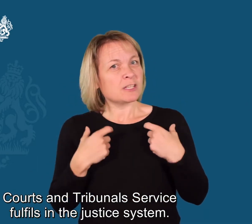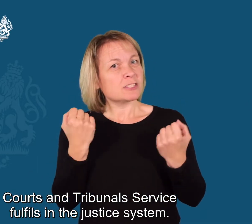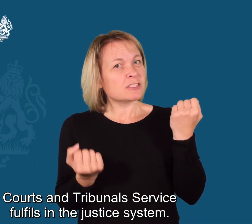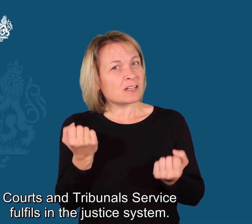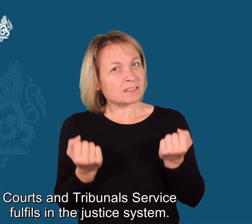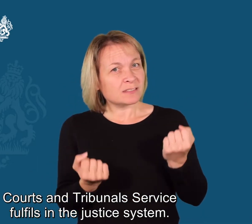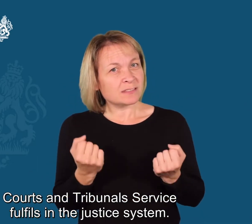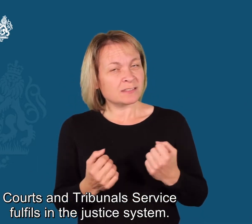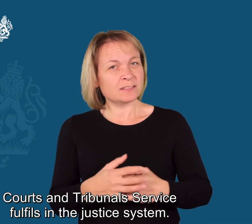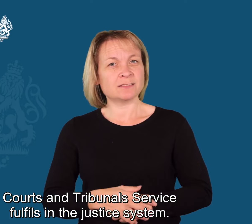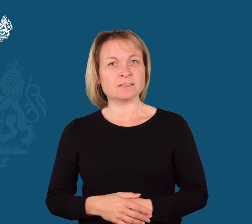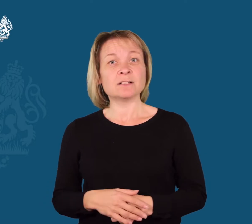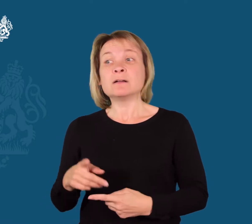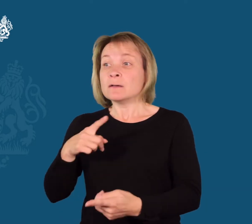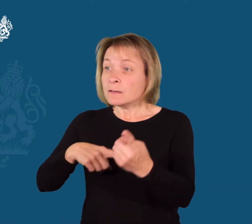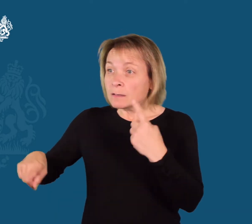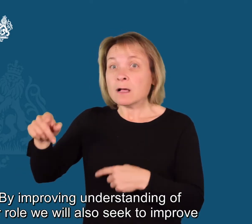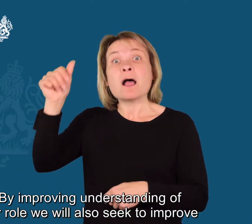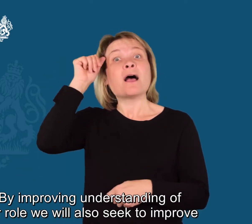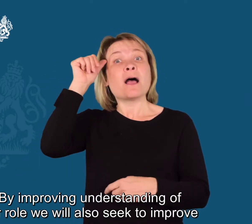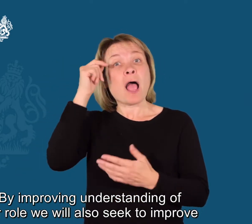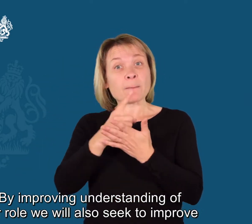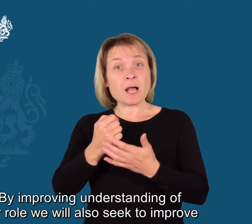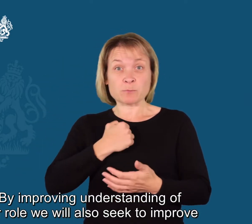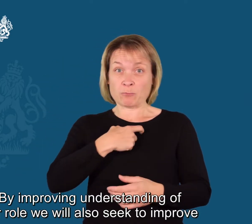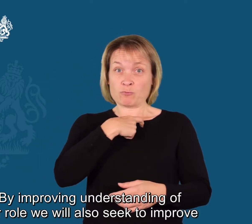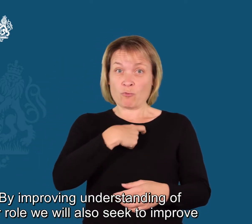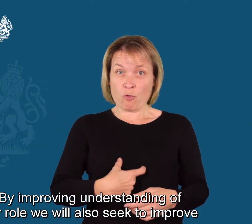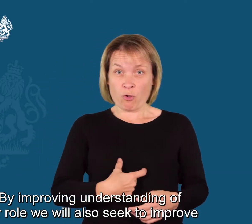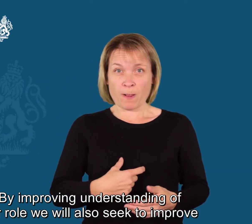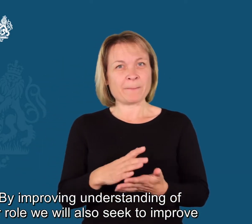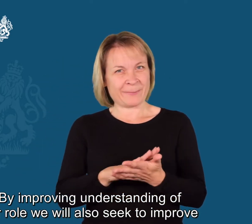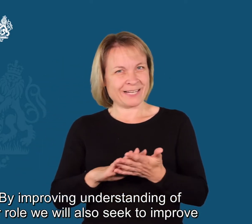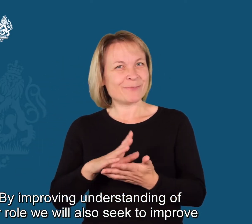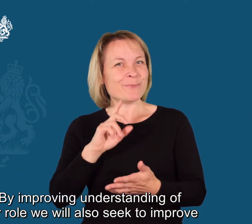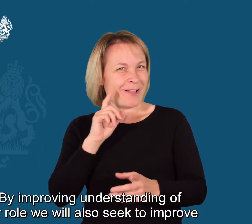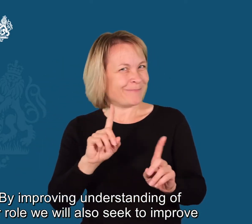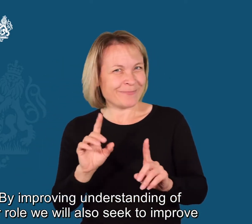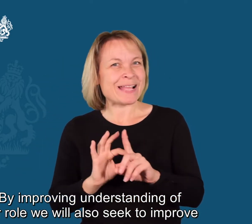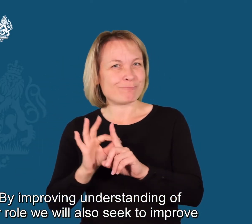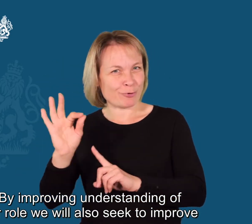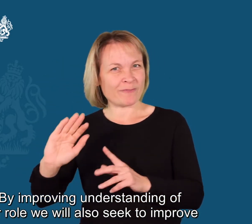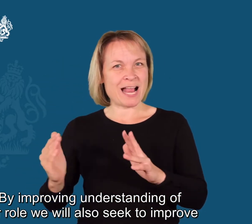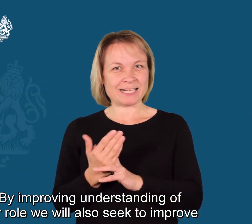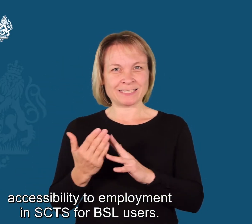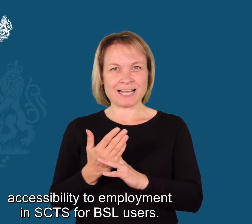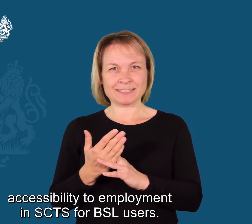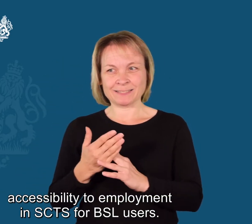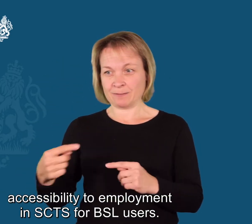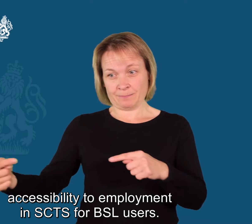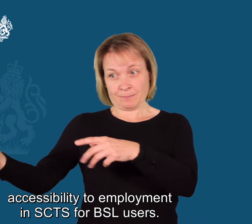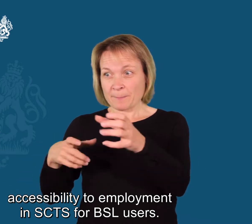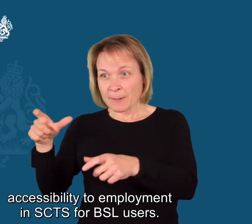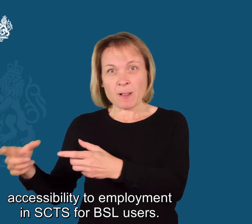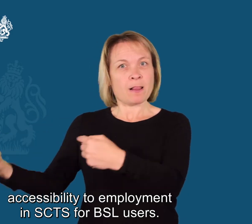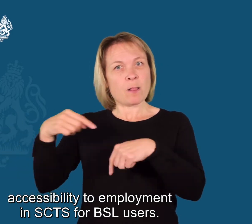By improving understanding of our role, we will also seek to improve accessibility to employment in SCTS for BSL users.